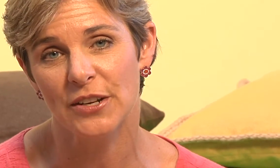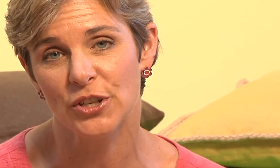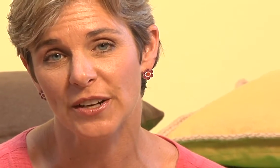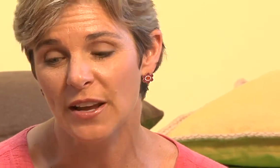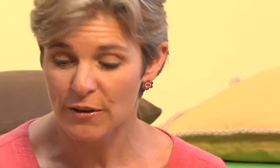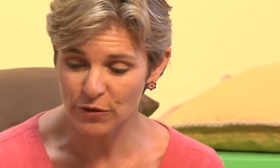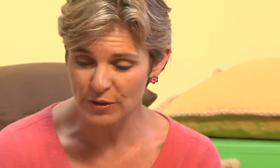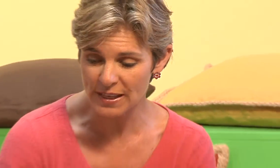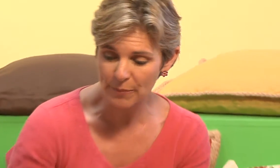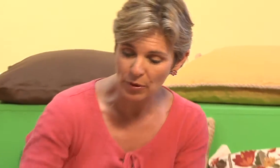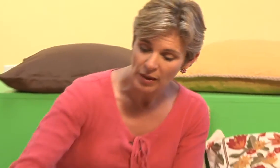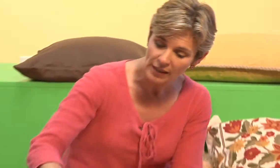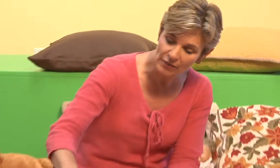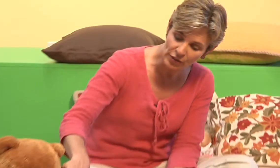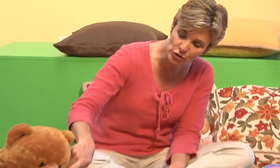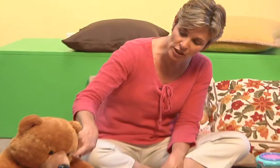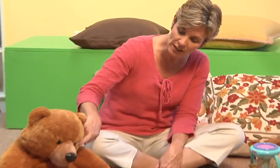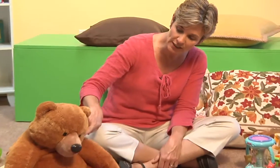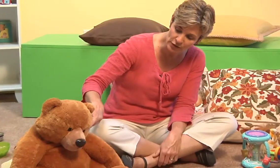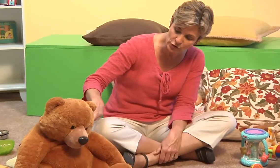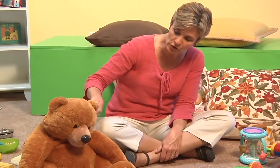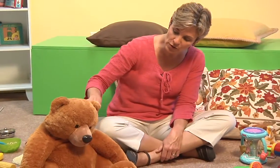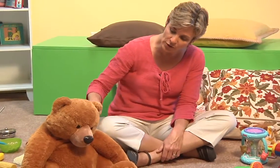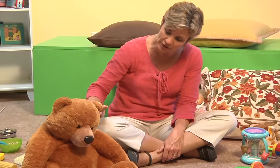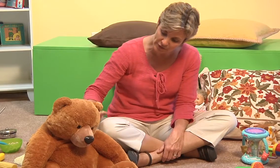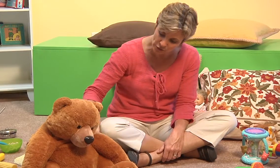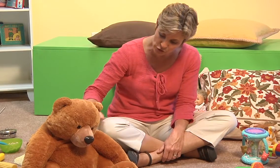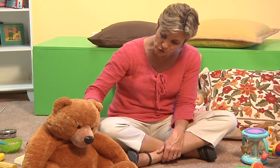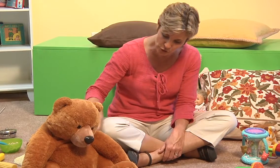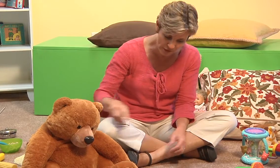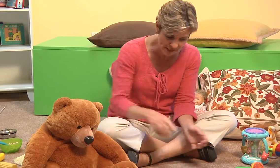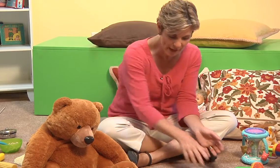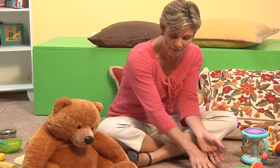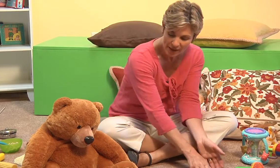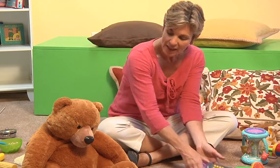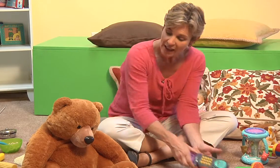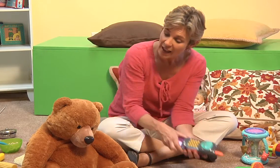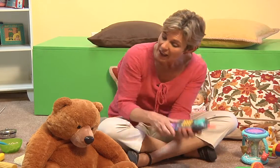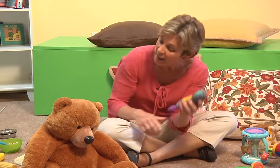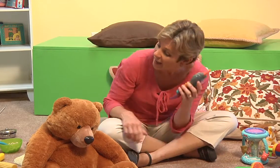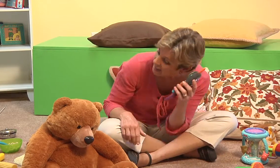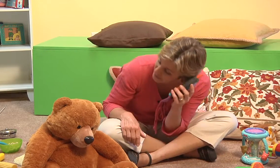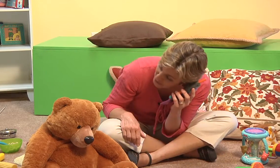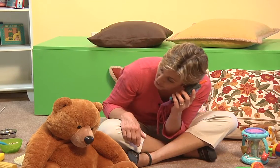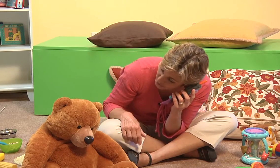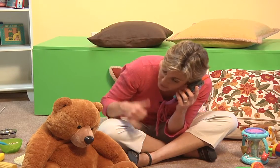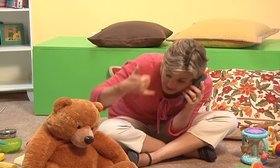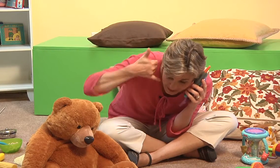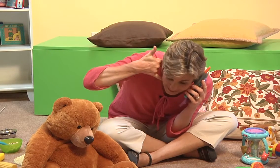attention. For example, giving their cheek a little stroke or giving their shoulder a tap, and then showing them the sign.